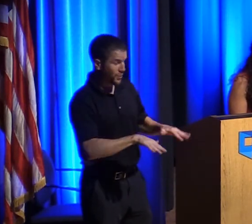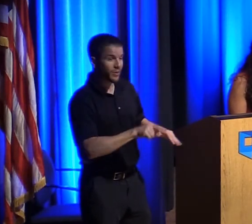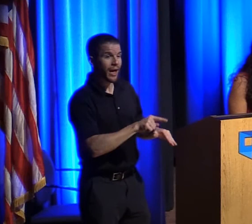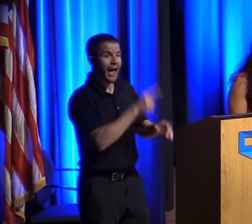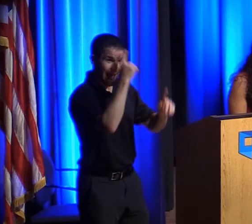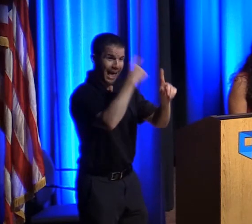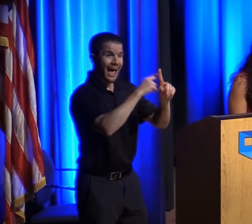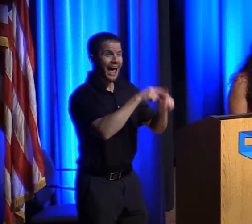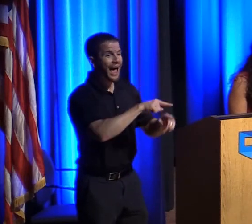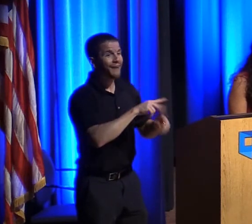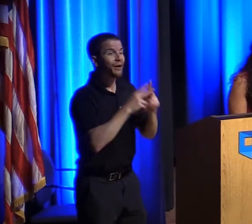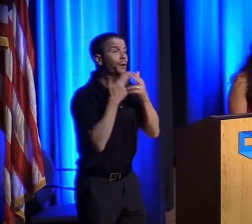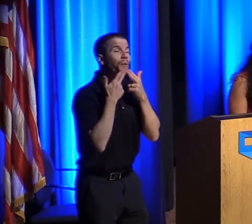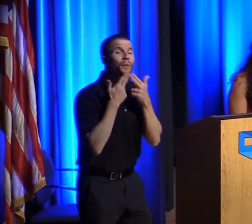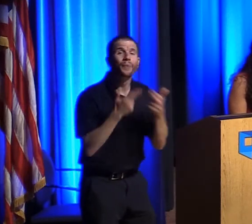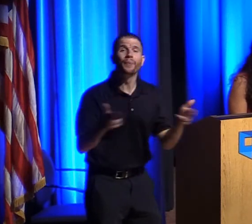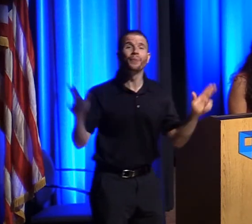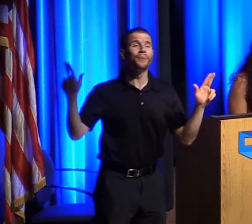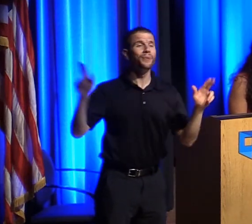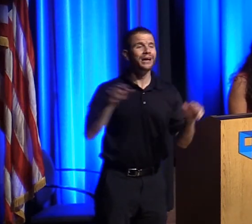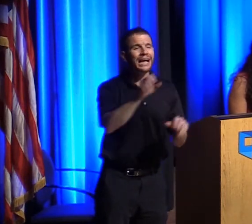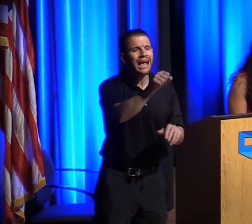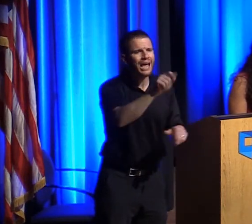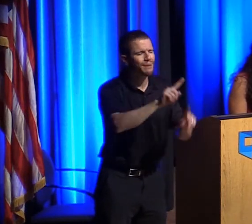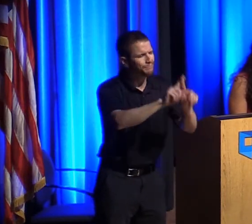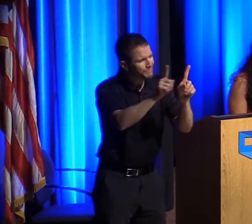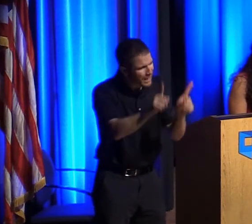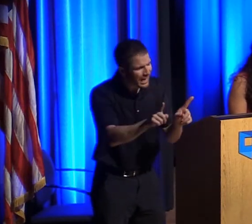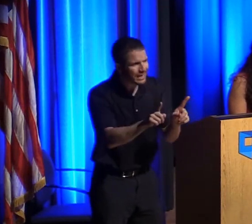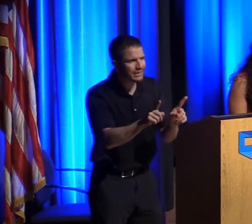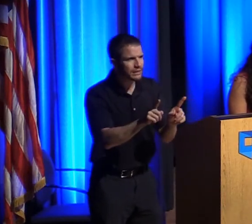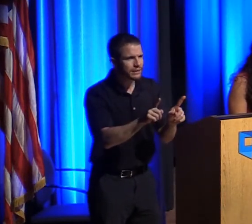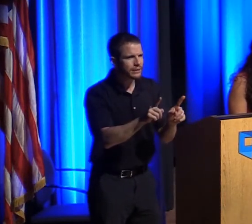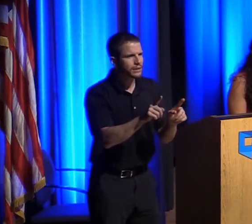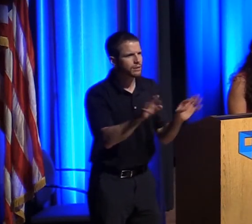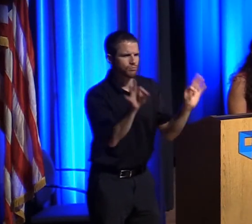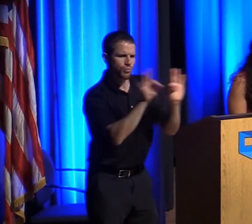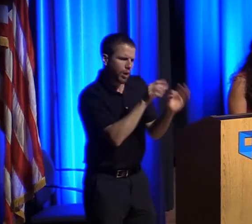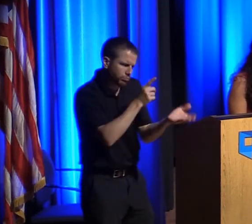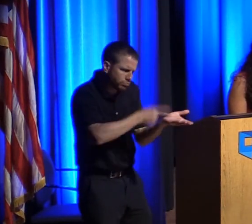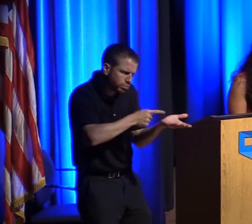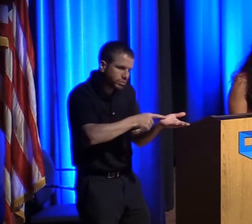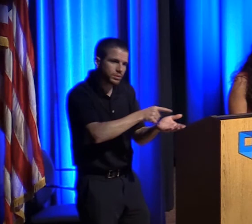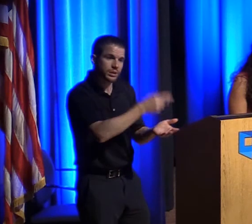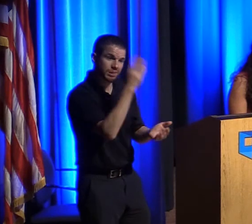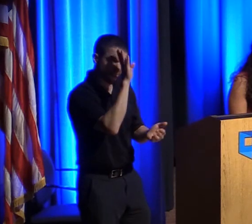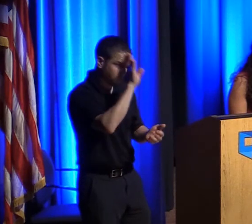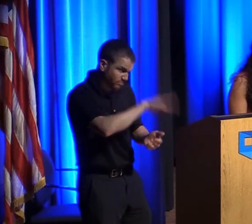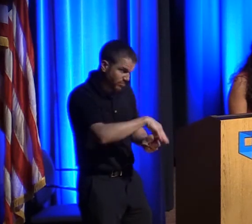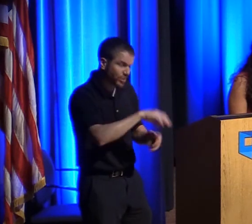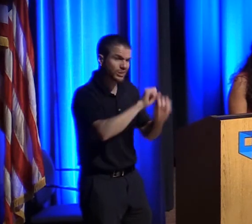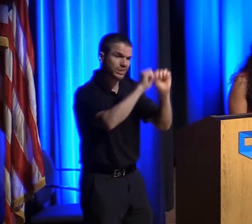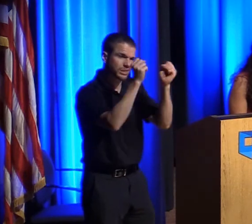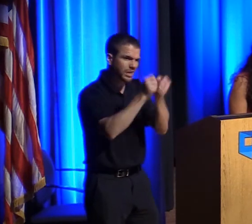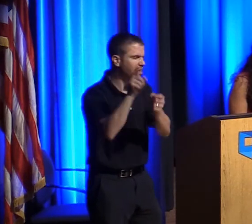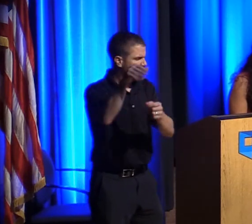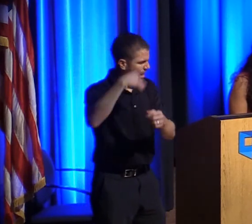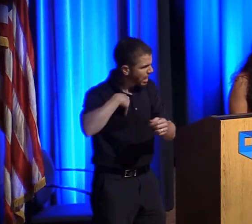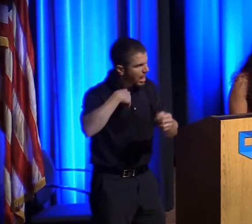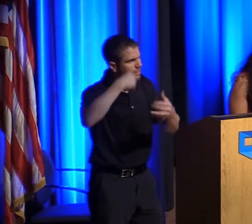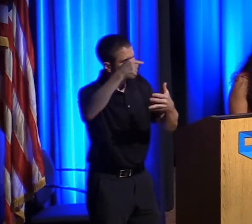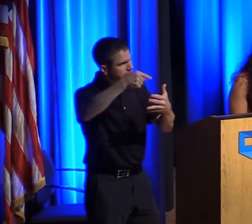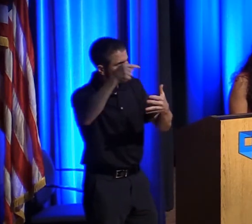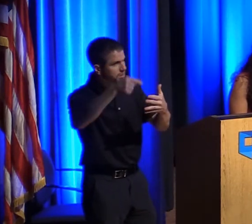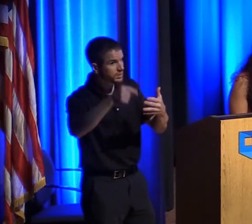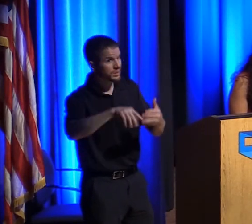with the reality that it still does and that we have to talk about it. And I also think we can't forget the very troubled history that exists in